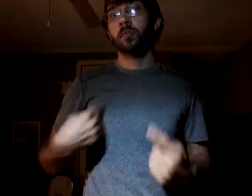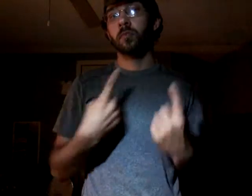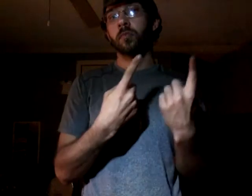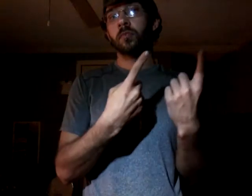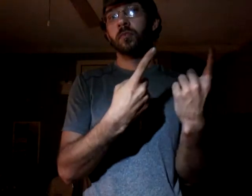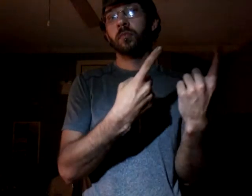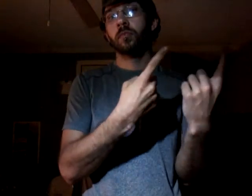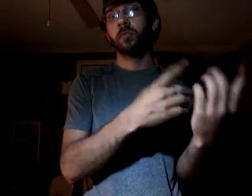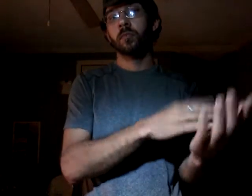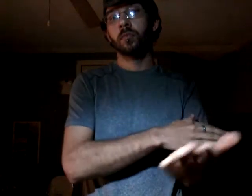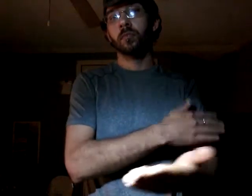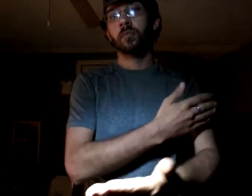go Together